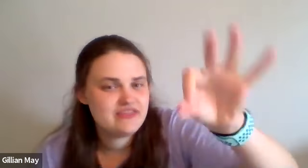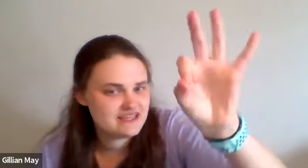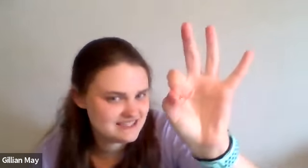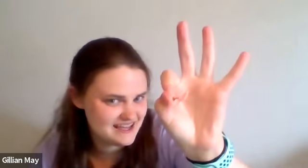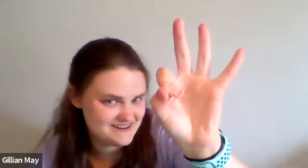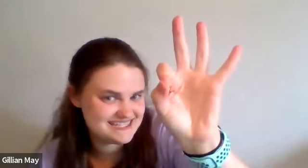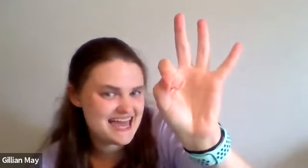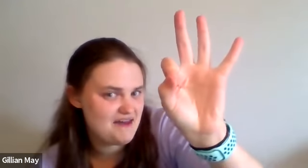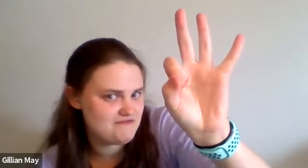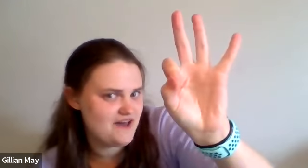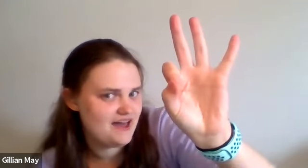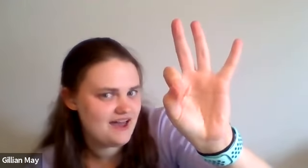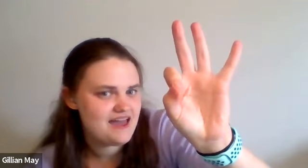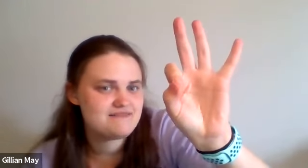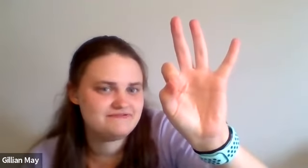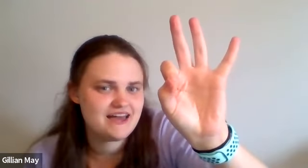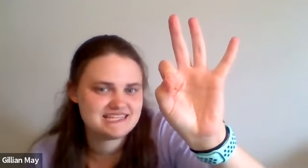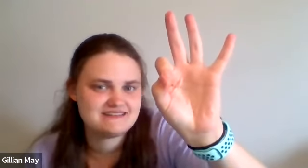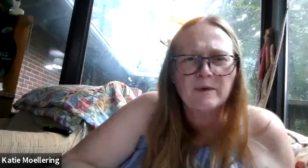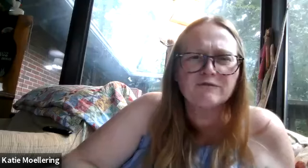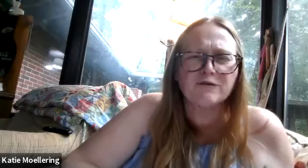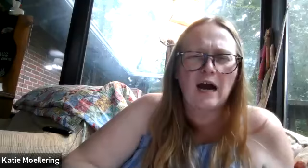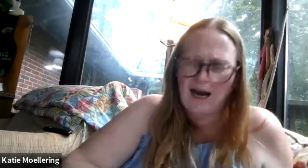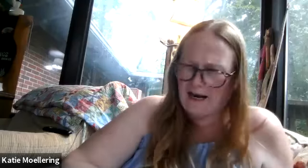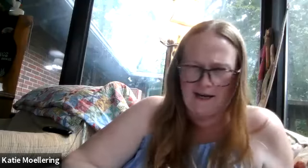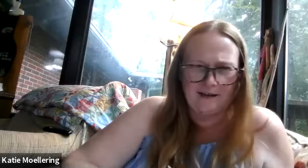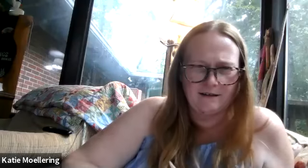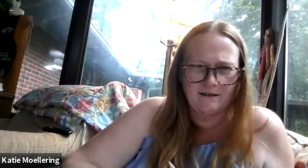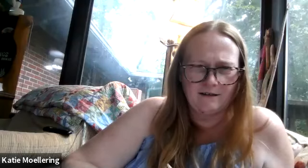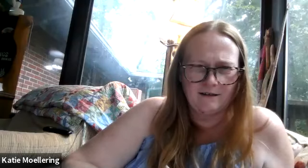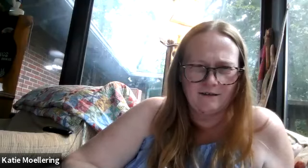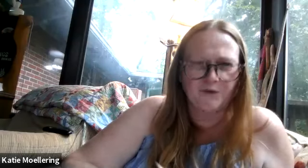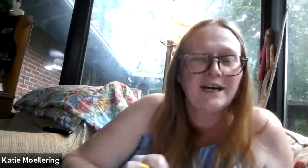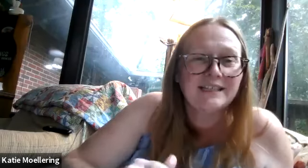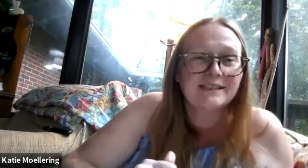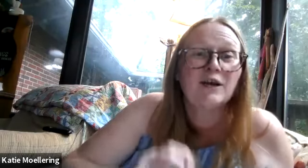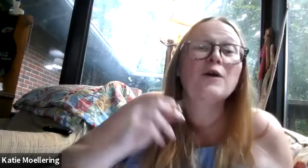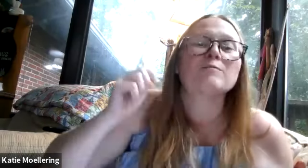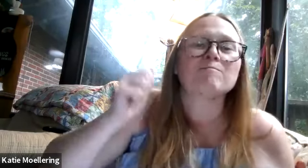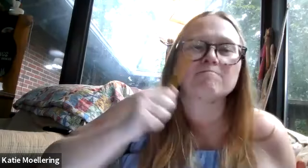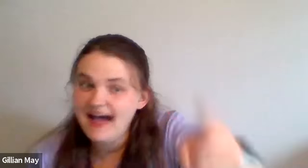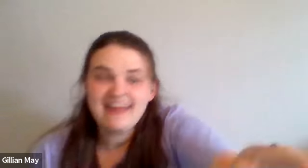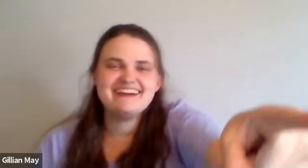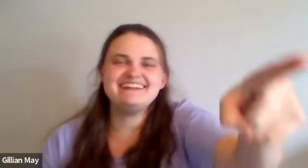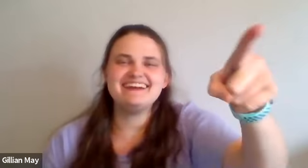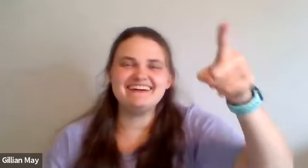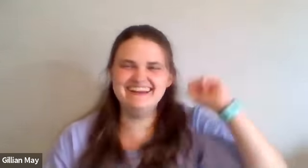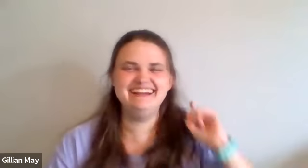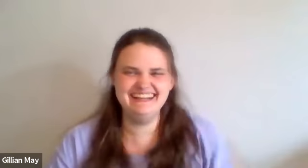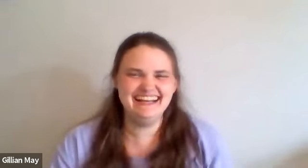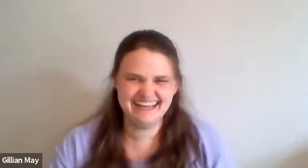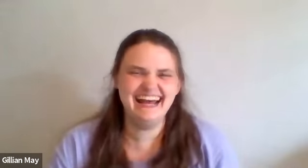This letter is F. F as in. Yeah, I thought you were spelling fried. Friend. Yeah. Friend. There you go.